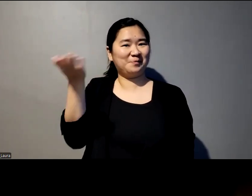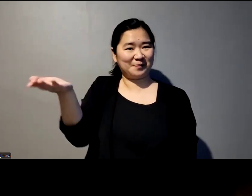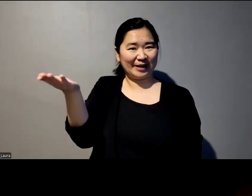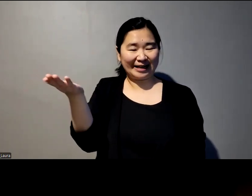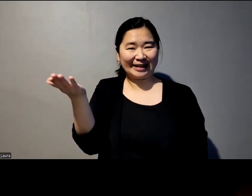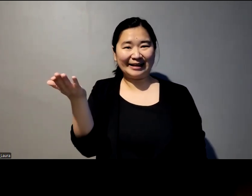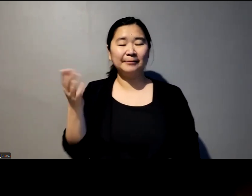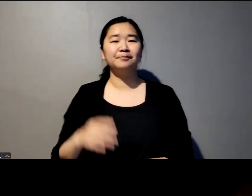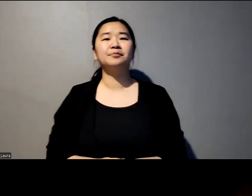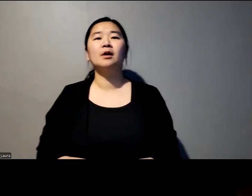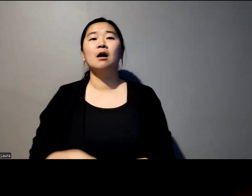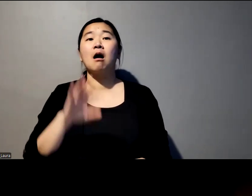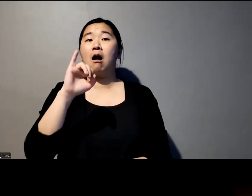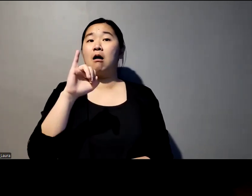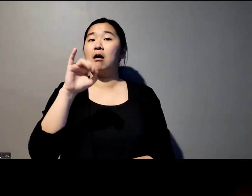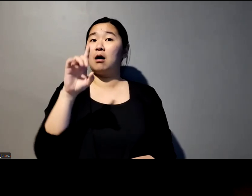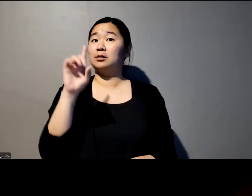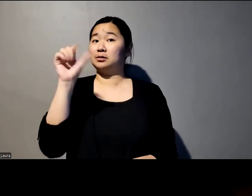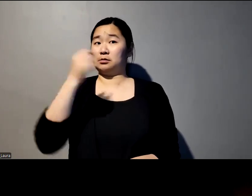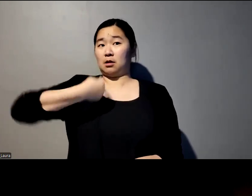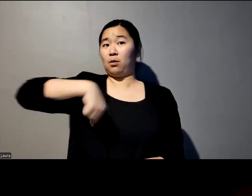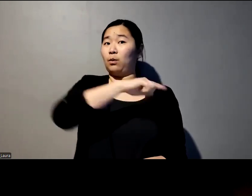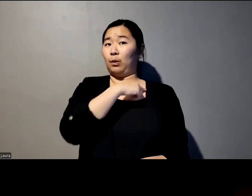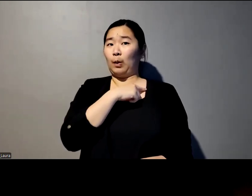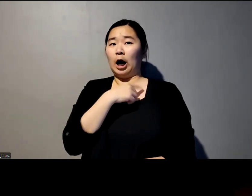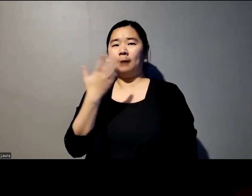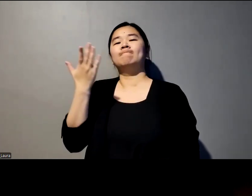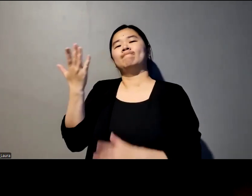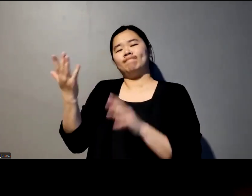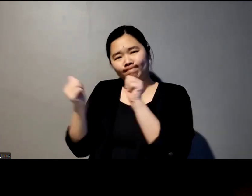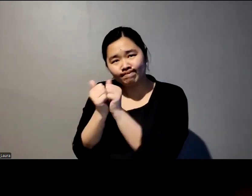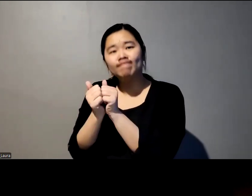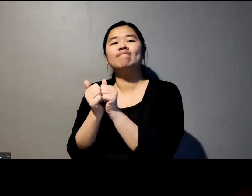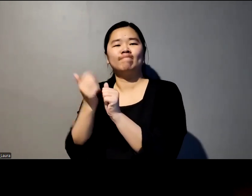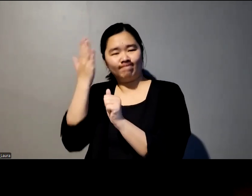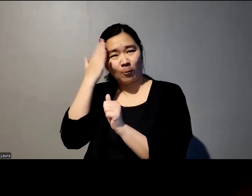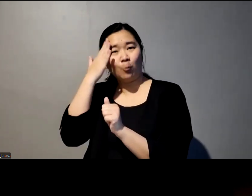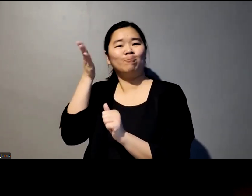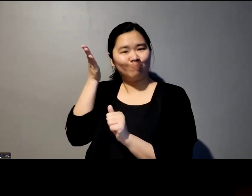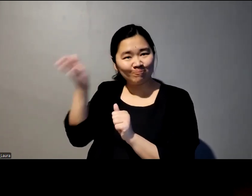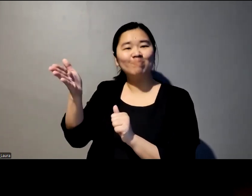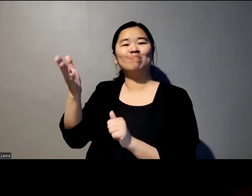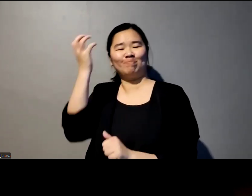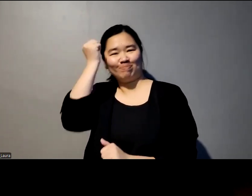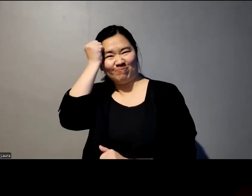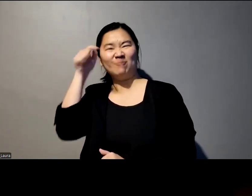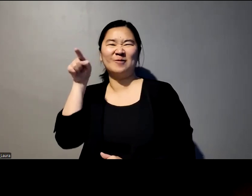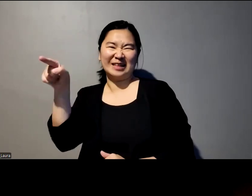I remember when India underwent its processes, Sylvia was a great help to the OPD movement in